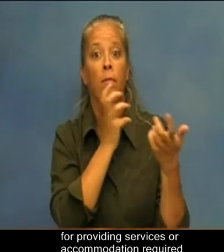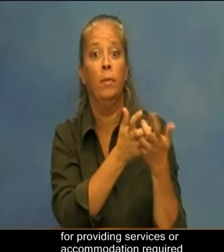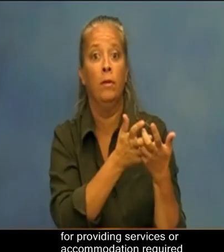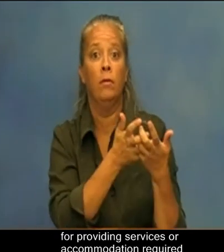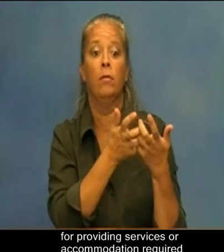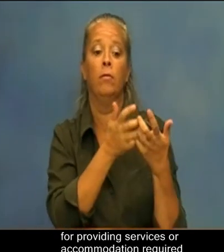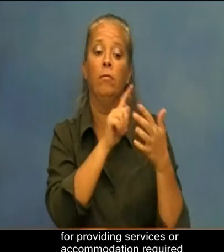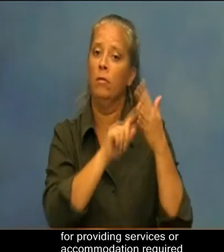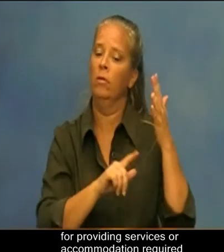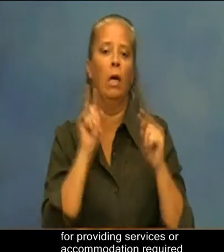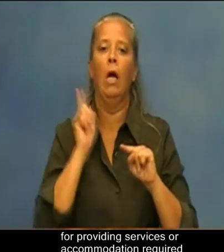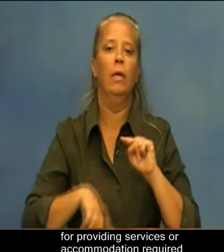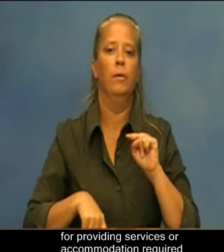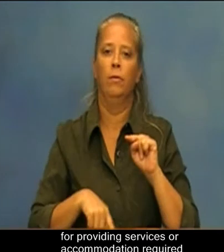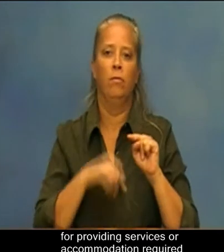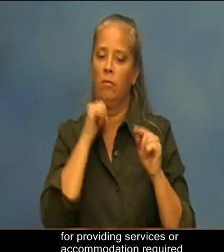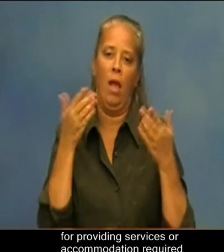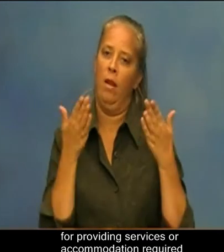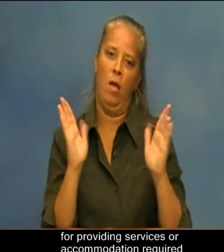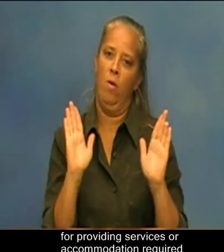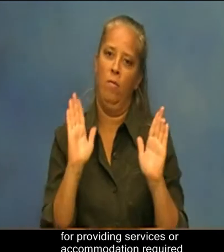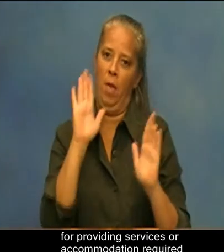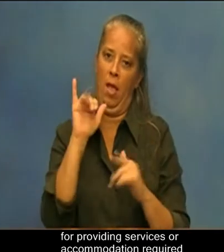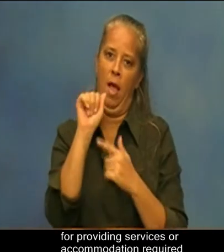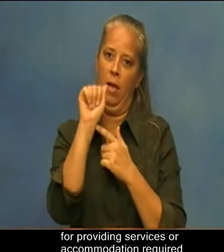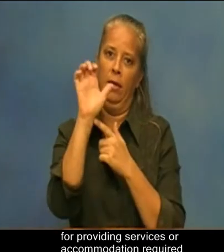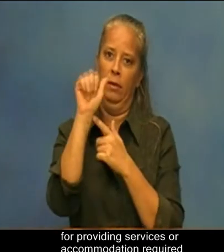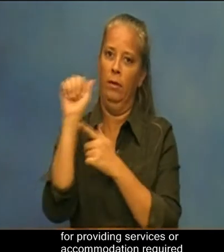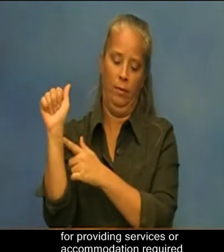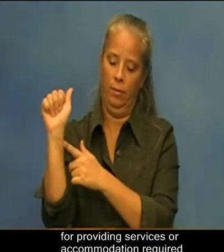services or accommodation required by the ACAA.